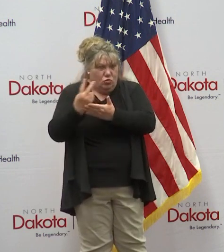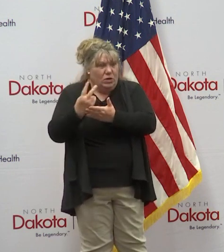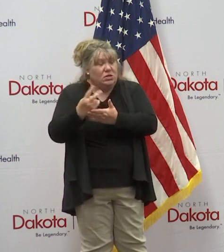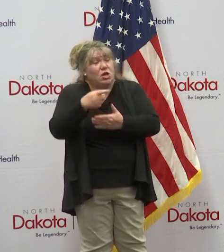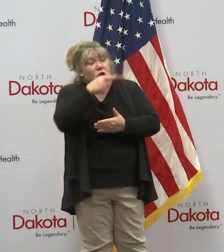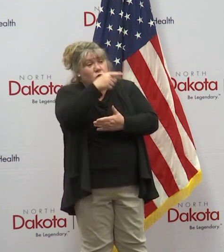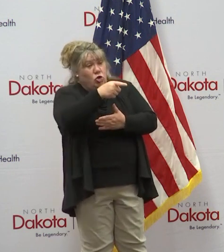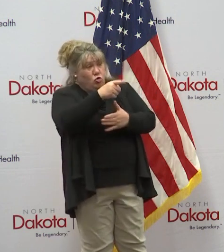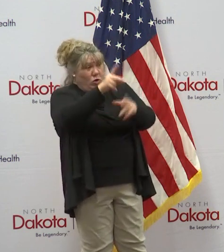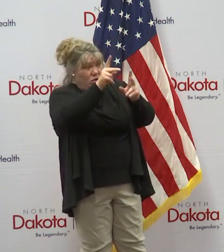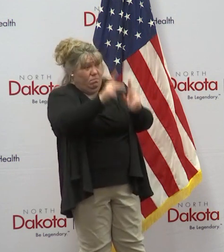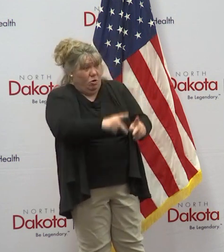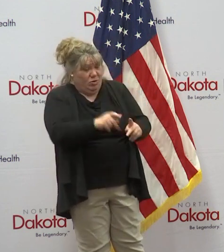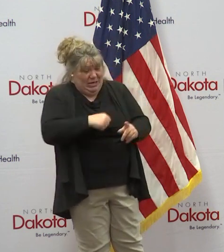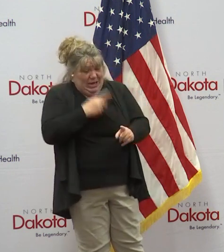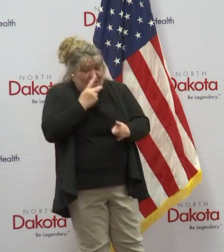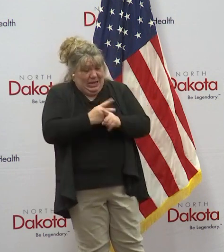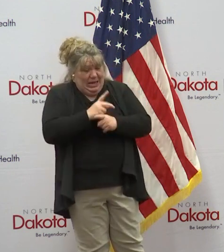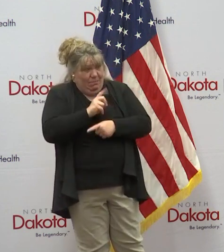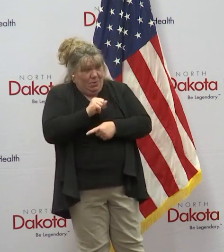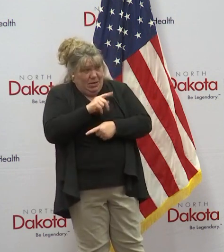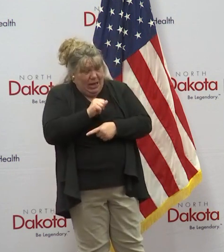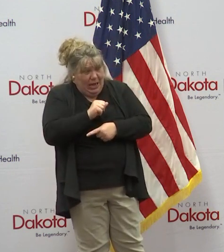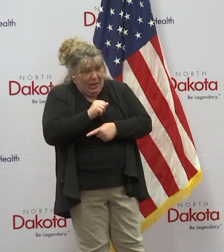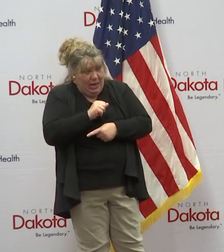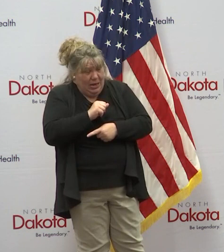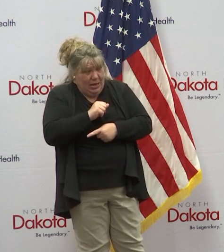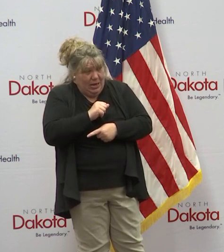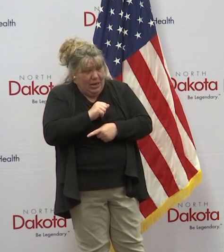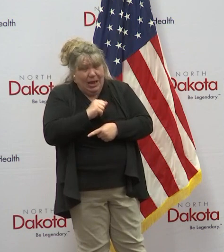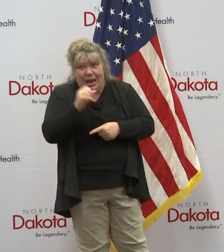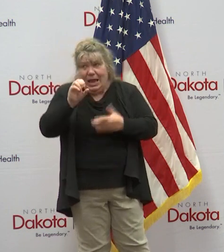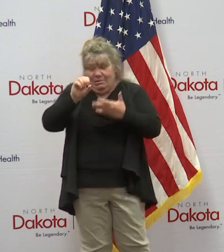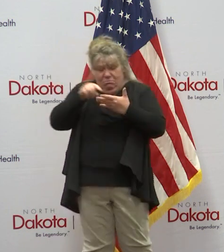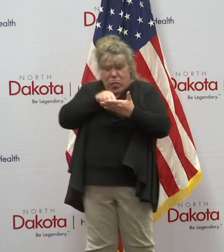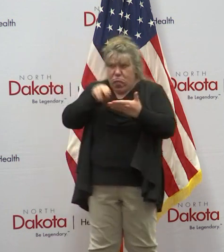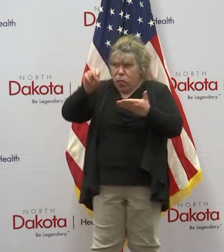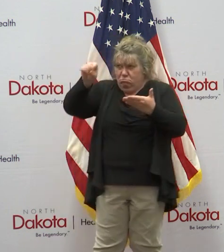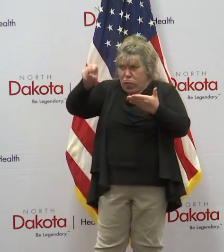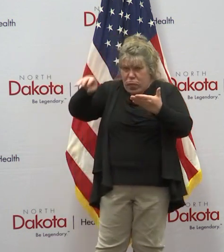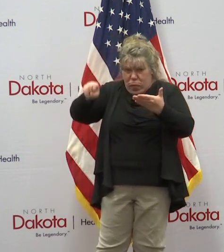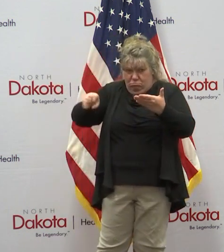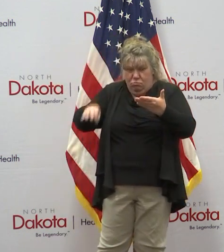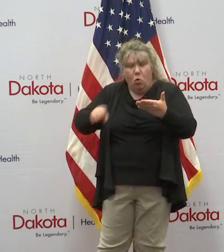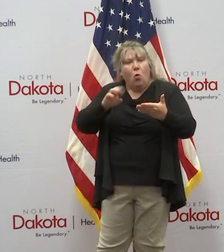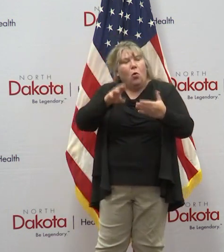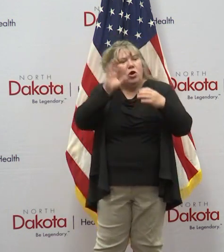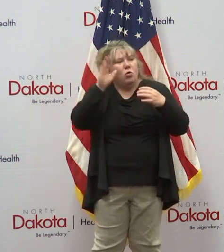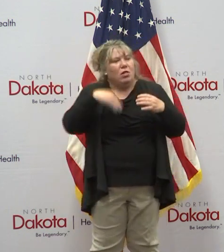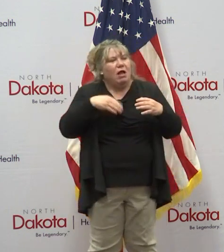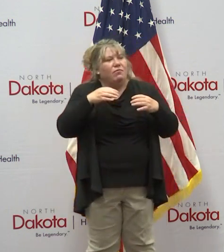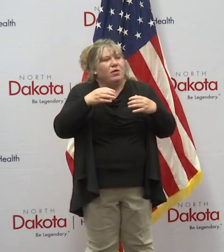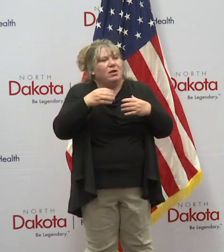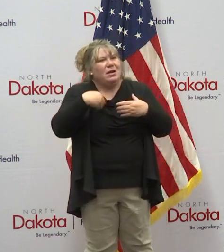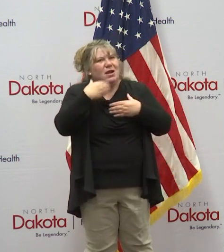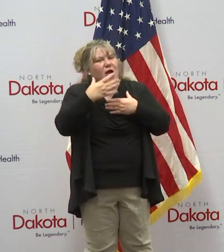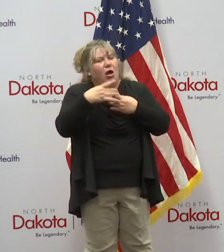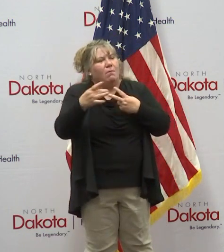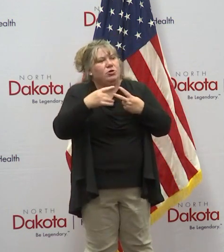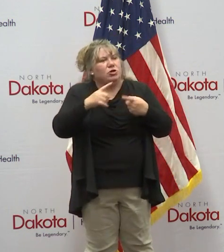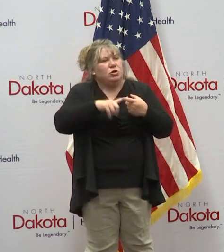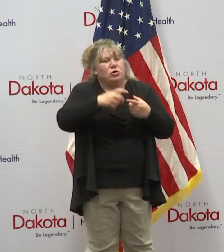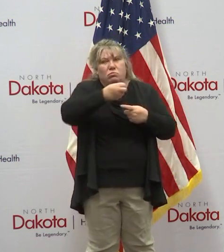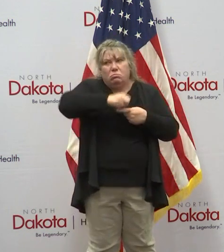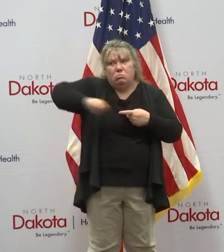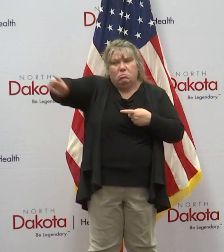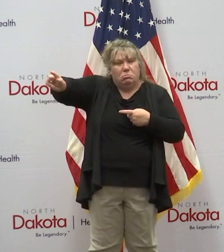to, just to keep it and to relay it verbally, or you will have the option in the next couple of days to be able